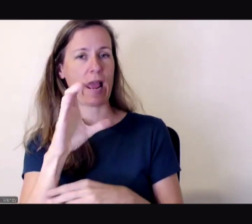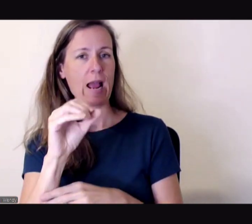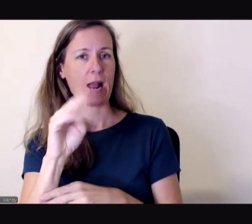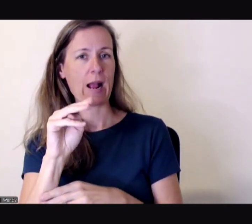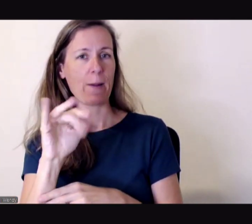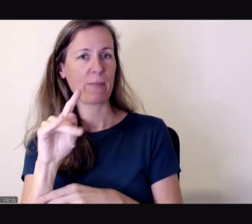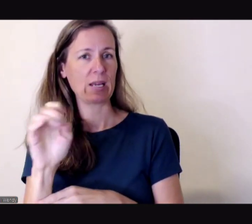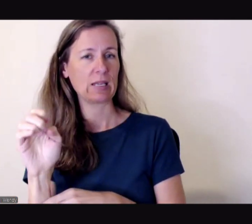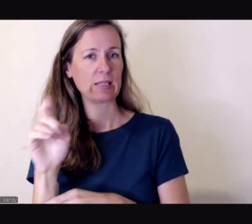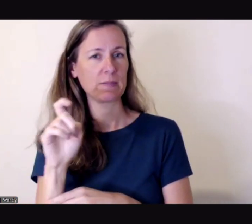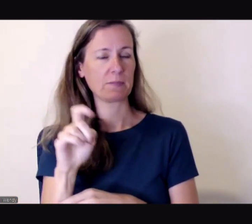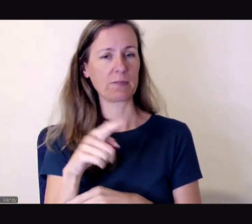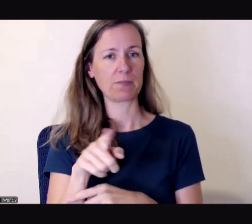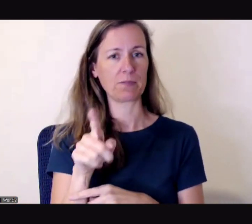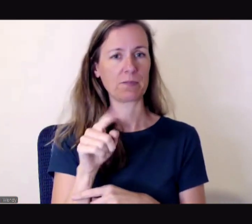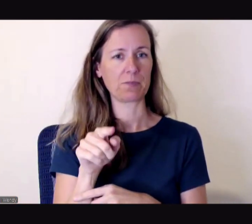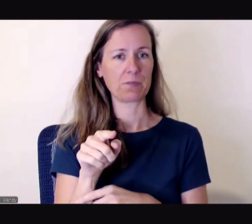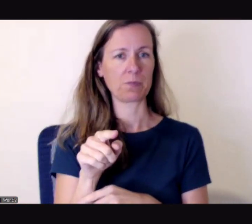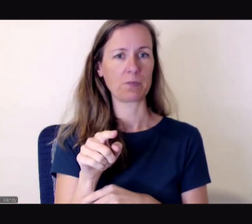I meant from the council, but